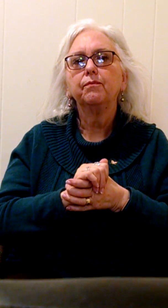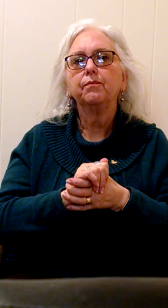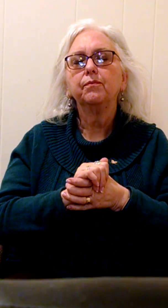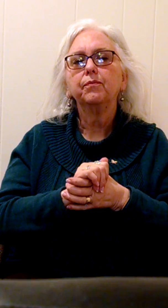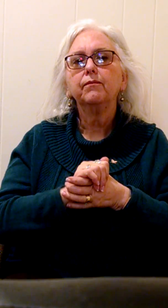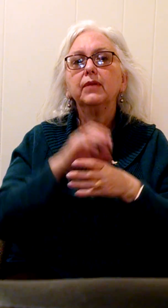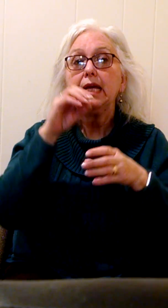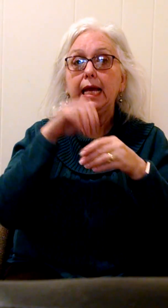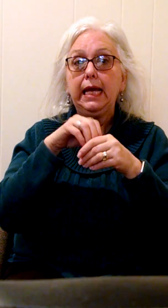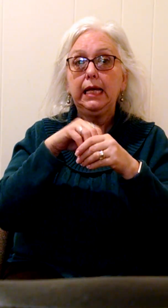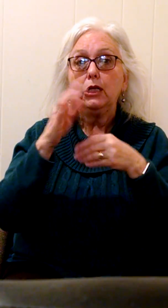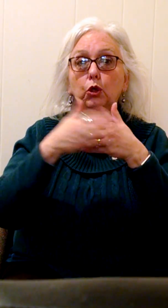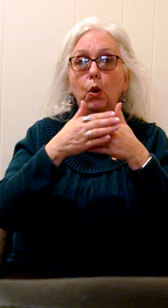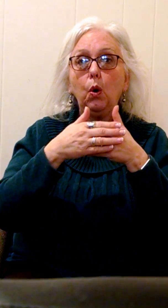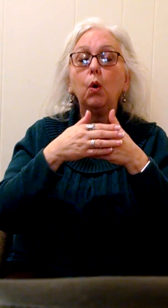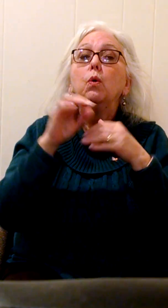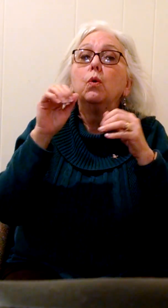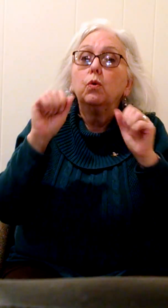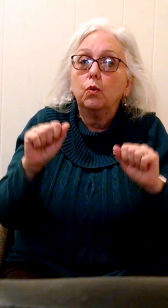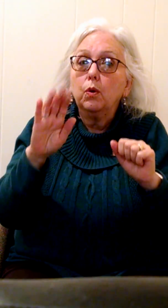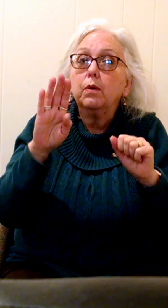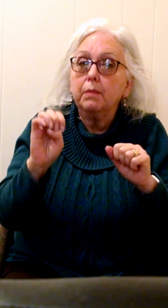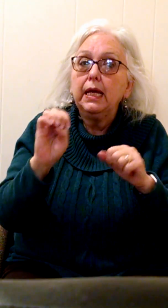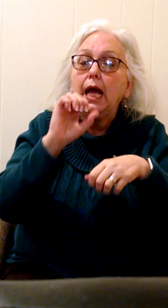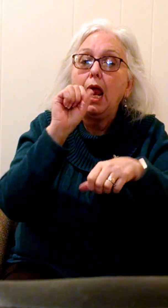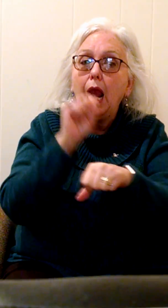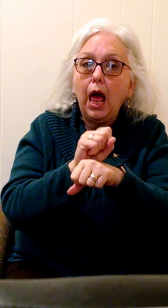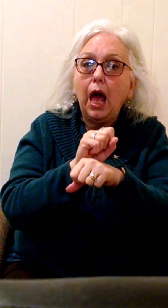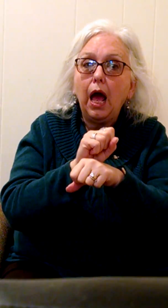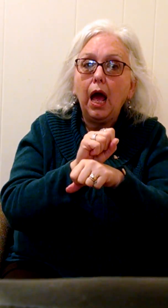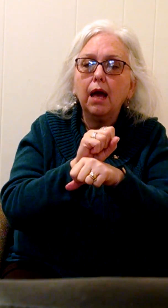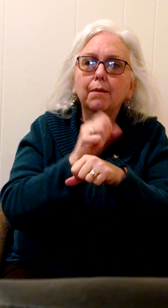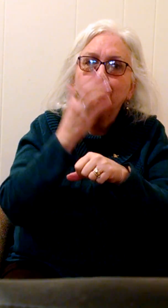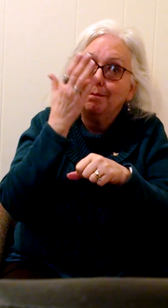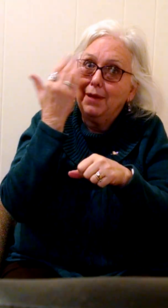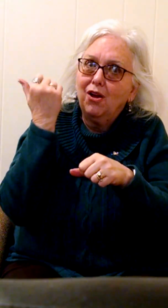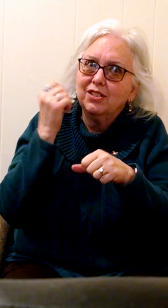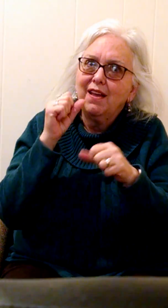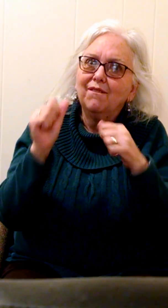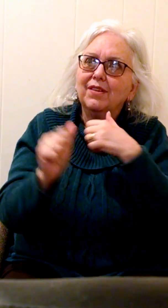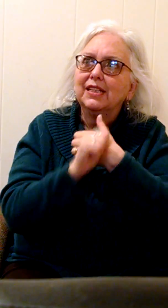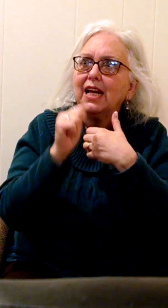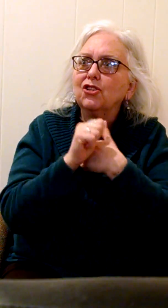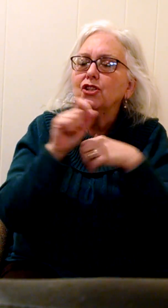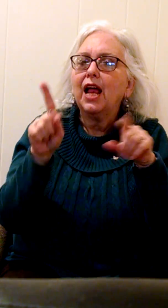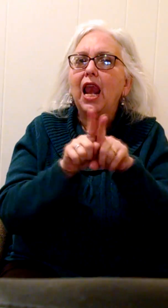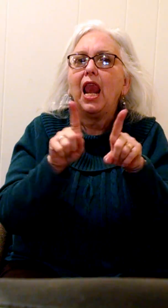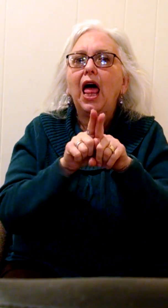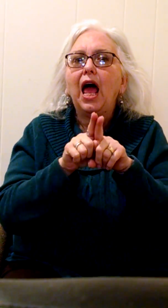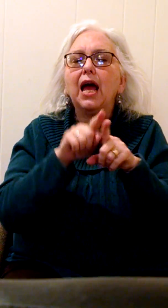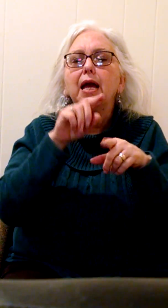Internal doors may be locked due to potential hazards such as maintenance materials,